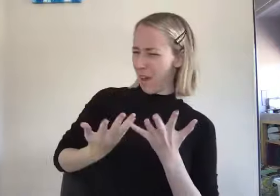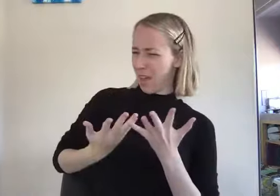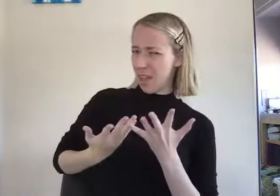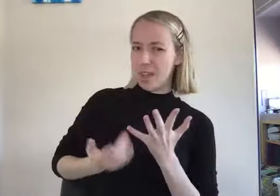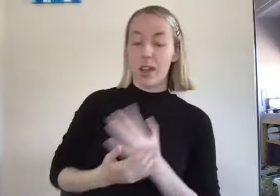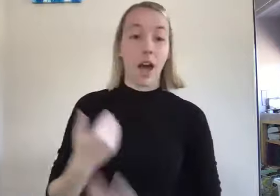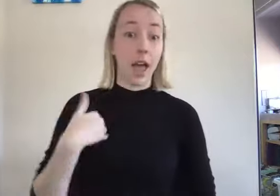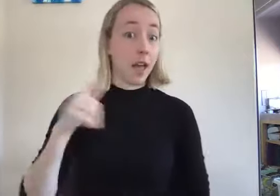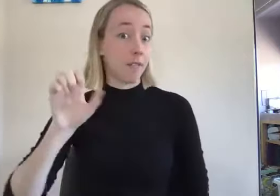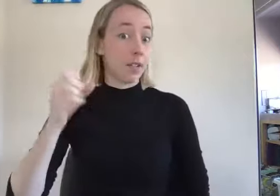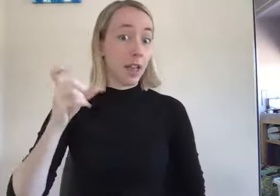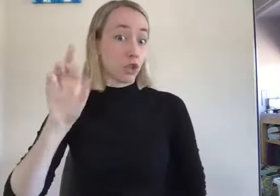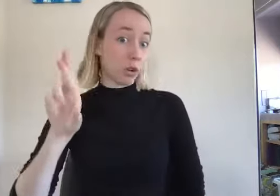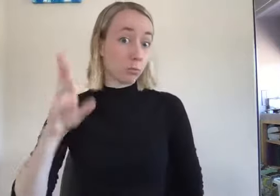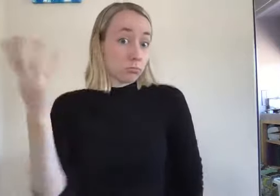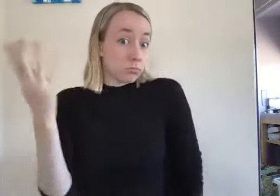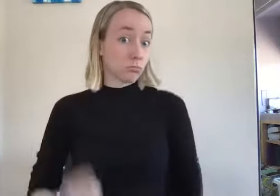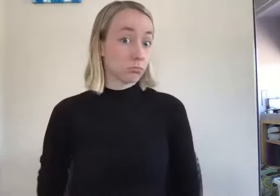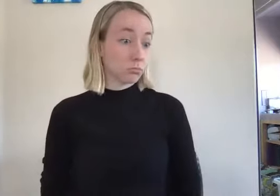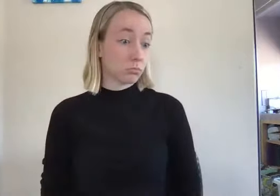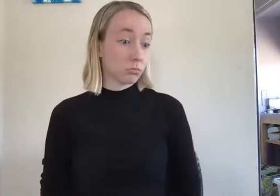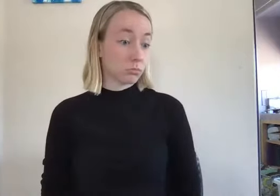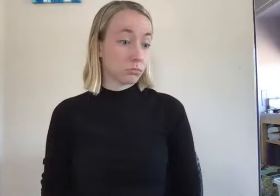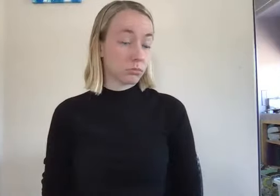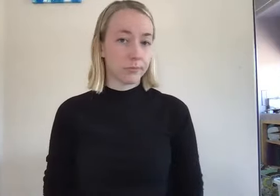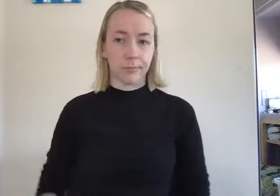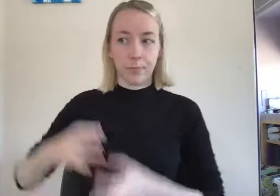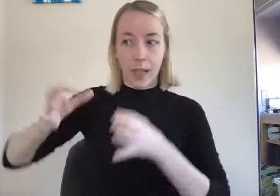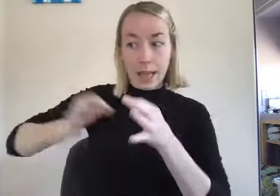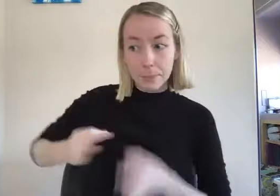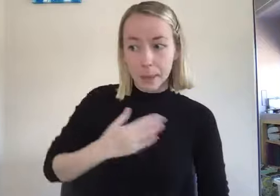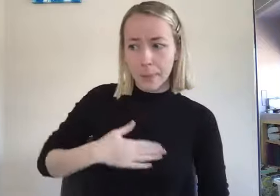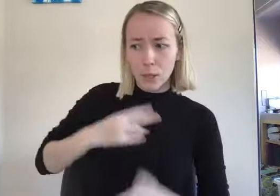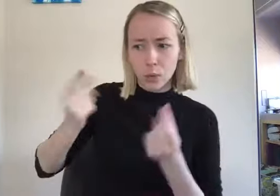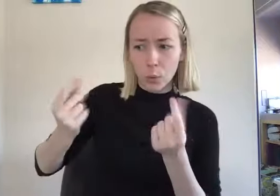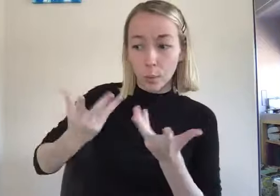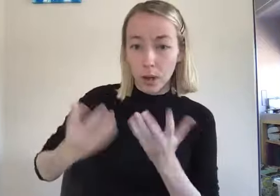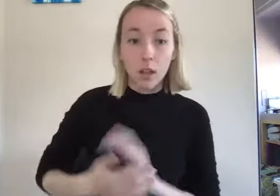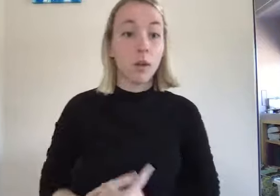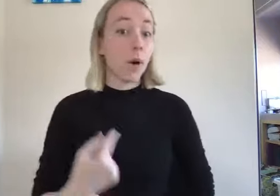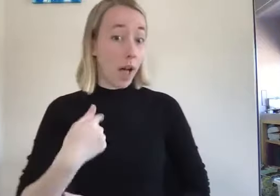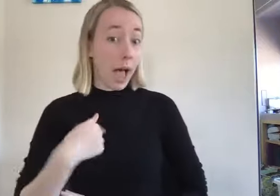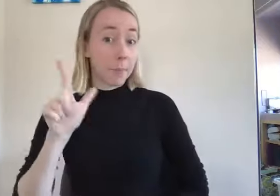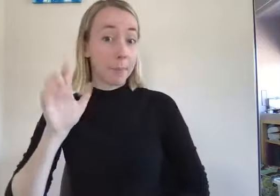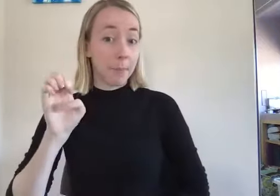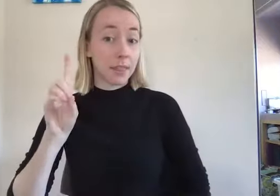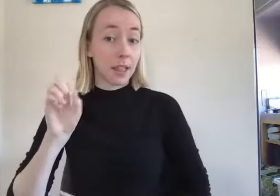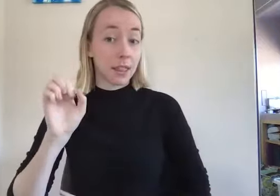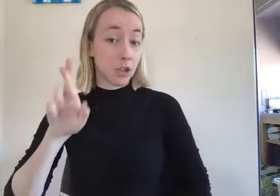you have a ledger? And she says, I have a ledger. She says, we said, well, what do you do on the ledger? And she said, well, on the ledger, she